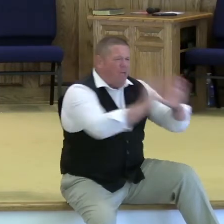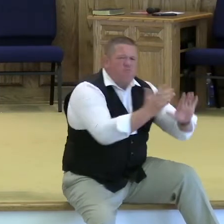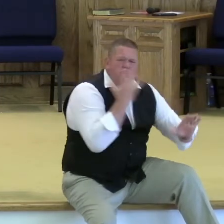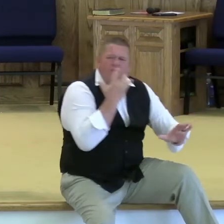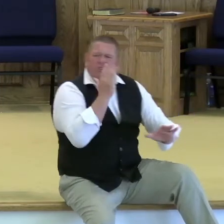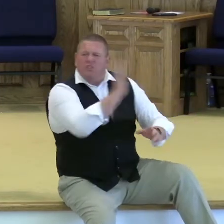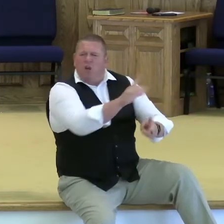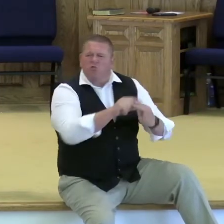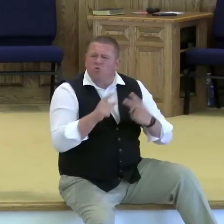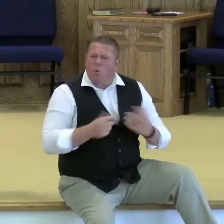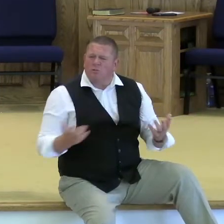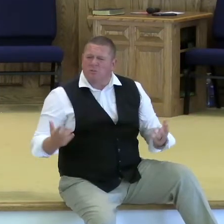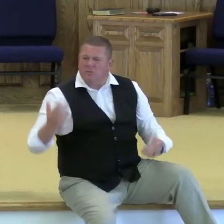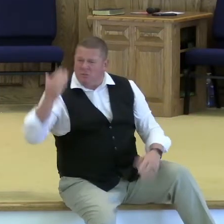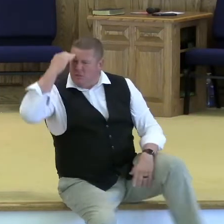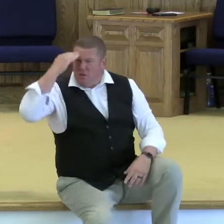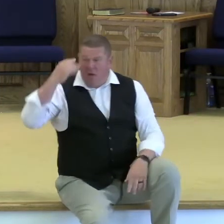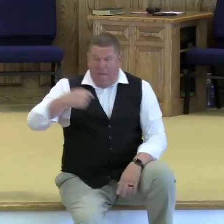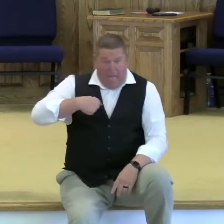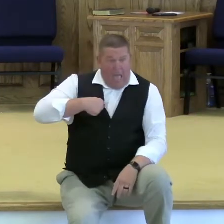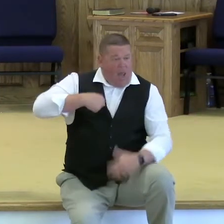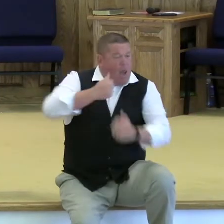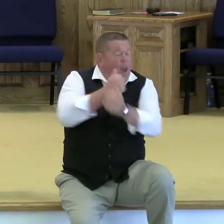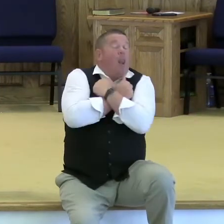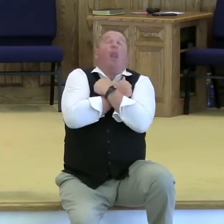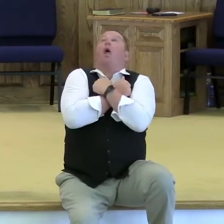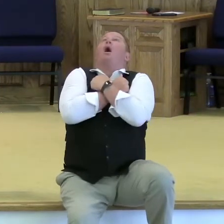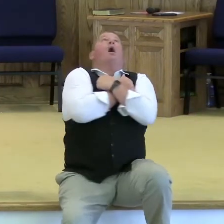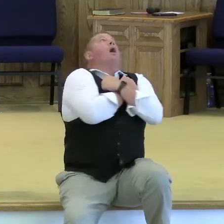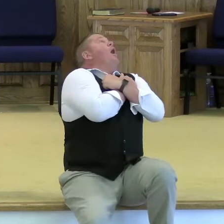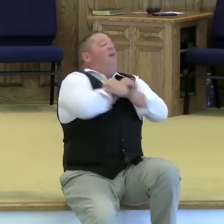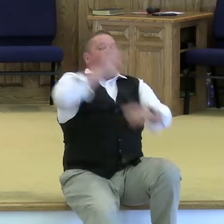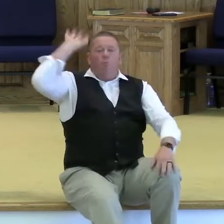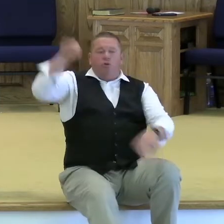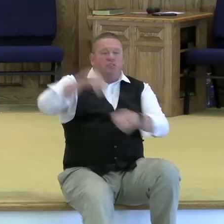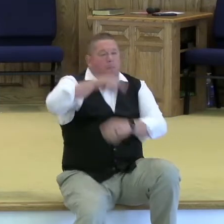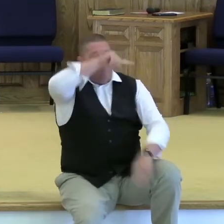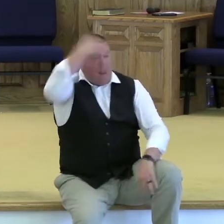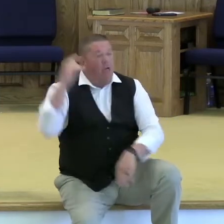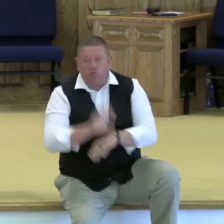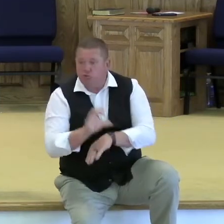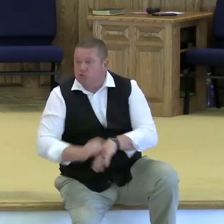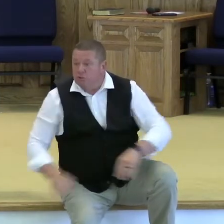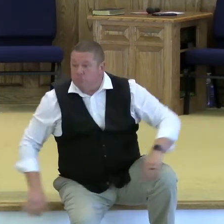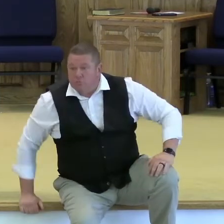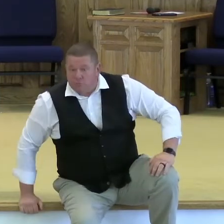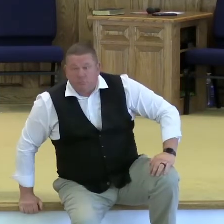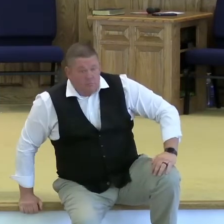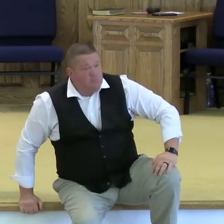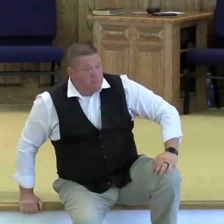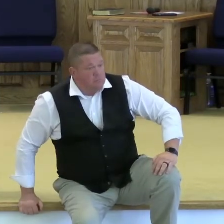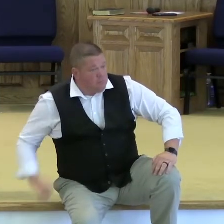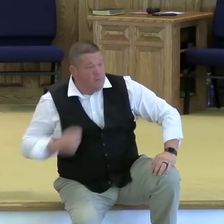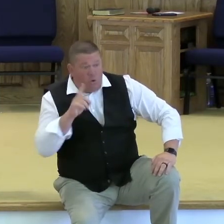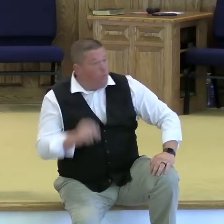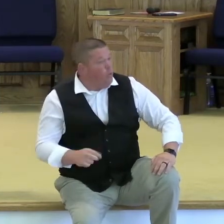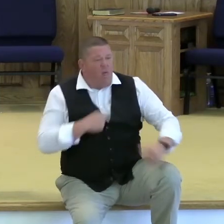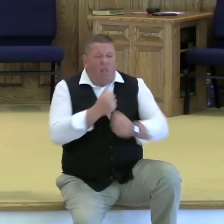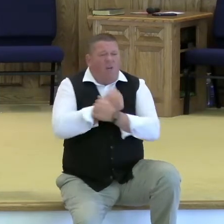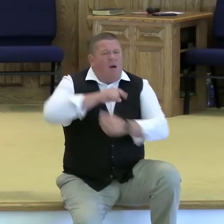deaf like, what their preferences, their choices, right? And I love preaching in black churches. I do. I